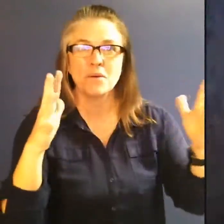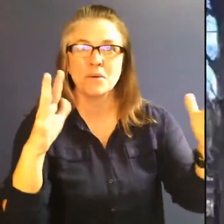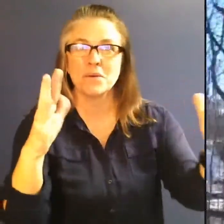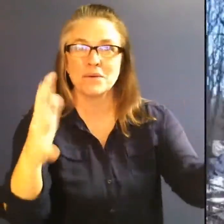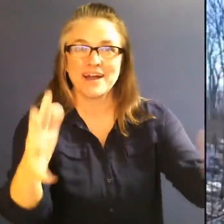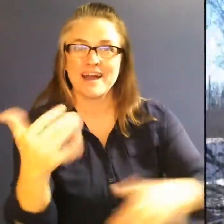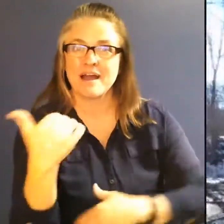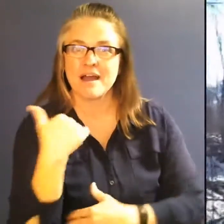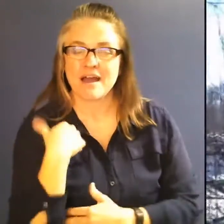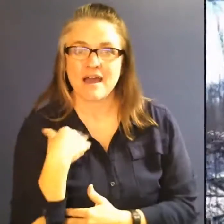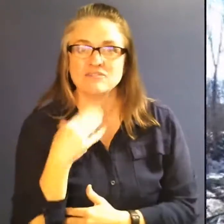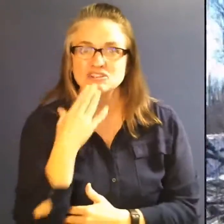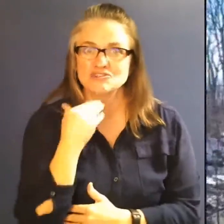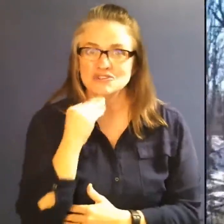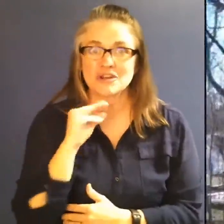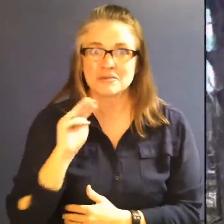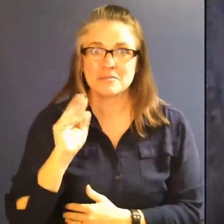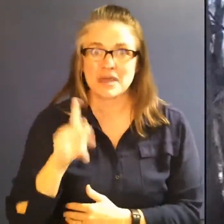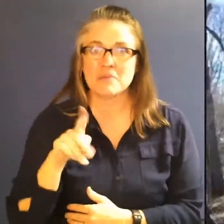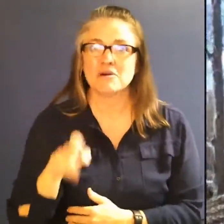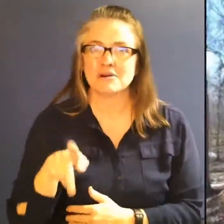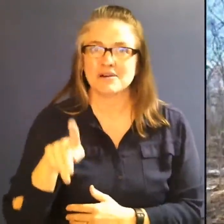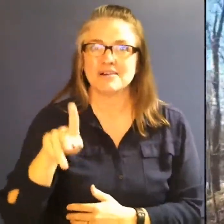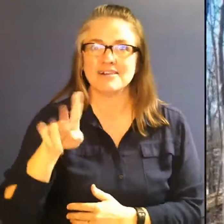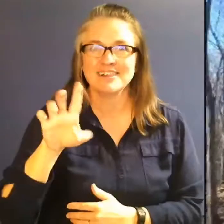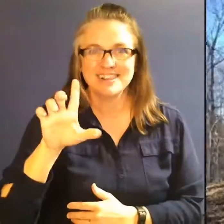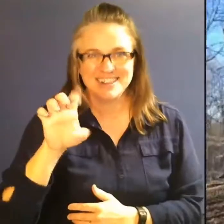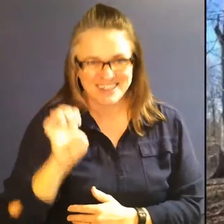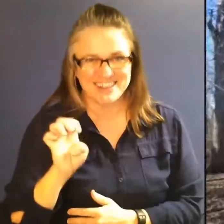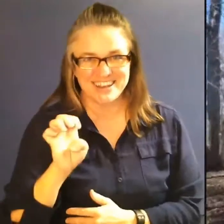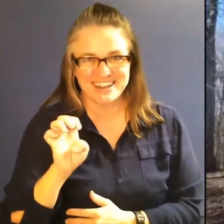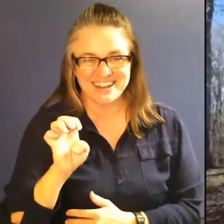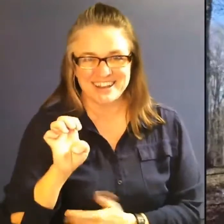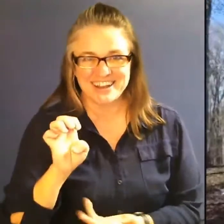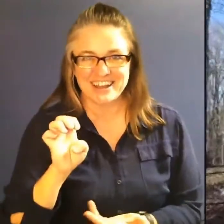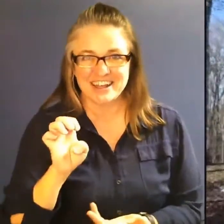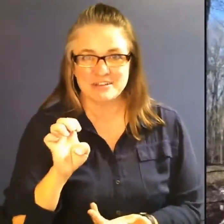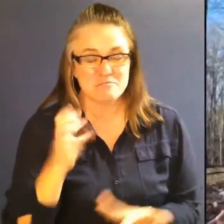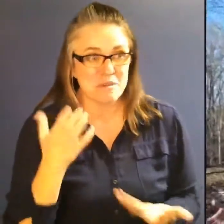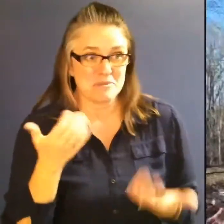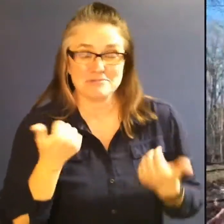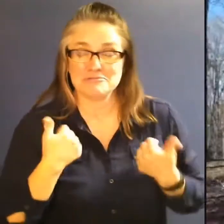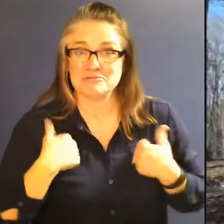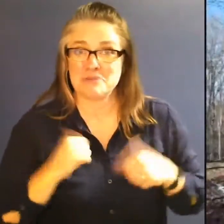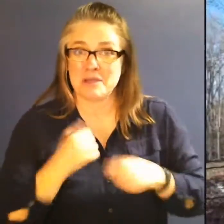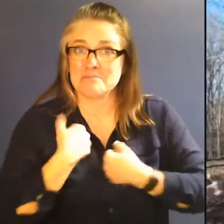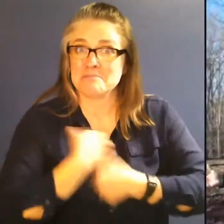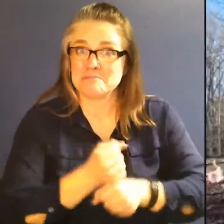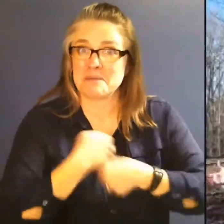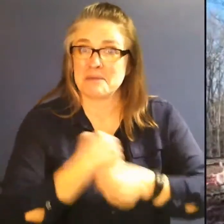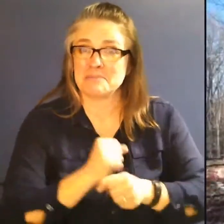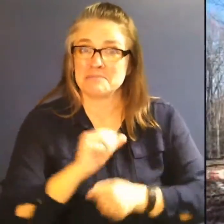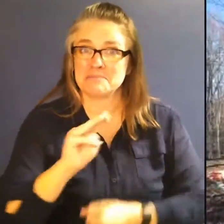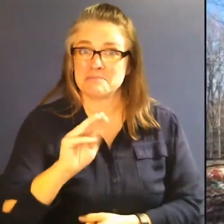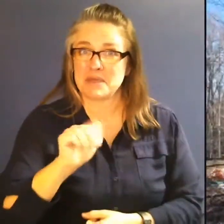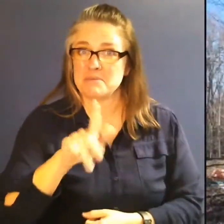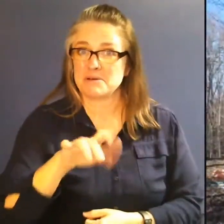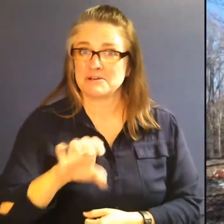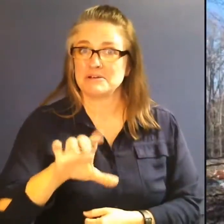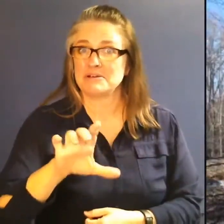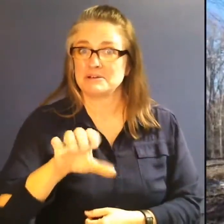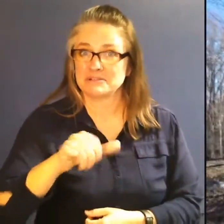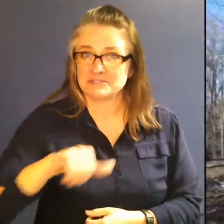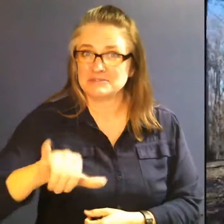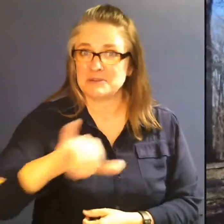lot of sugar maples, and you ought to try to make some maple syrup." And they did it. They made